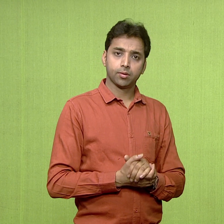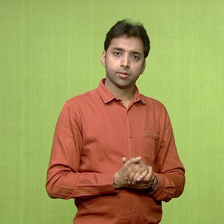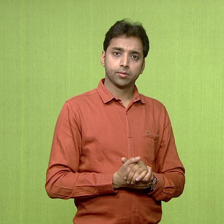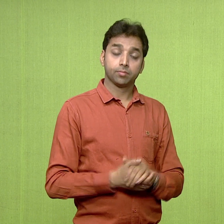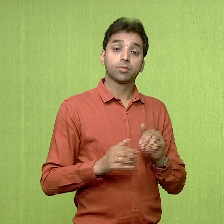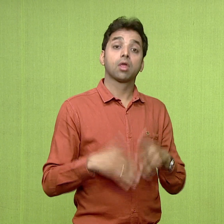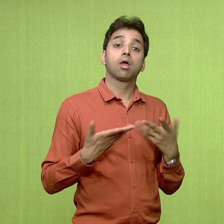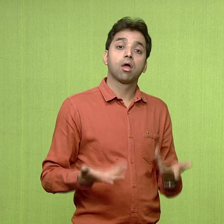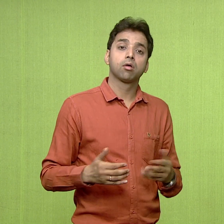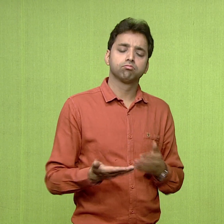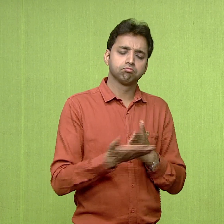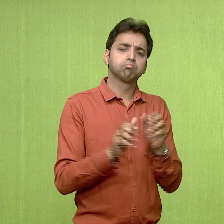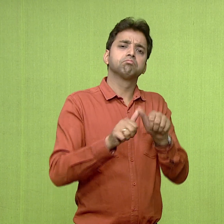how the system of education